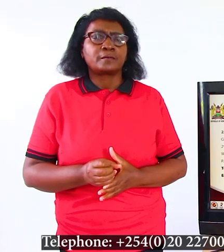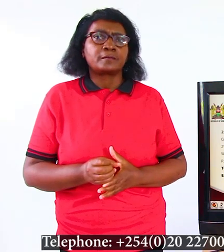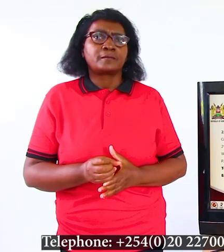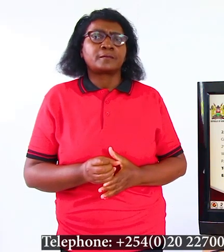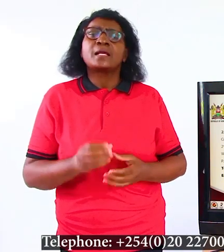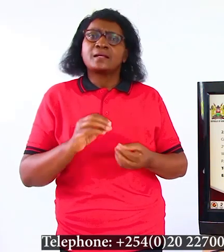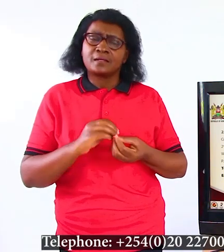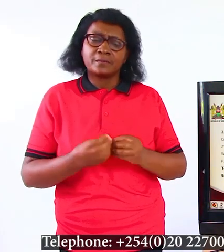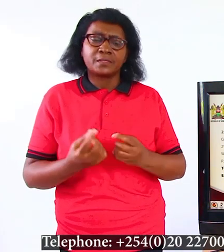0800